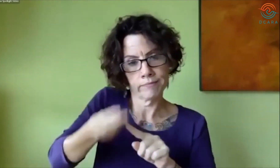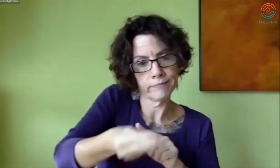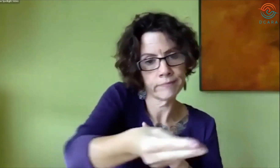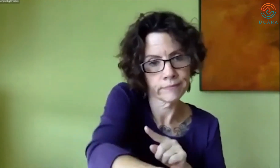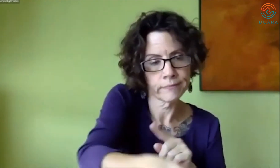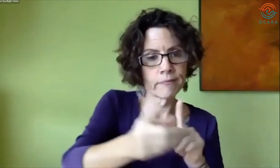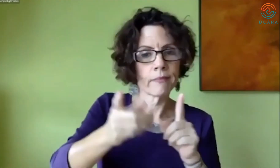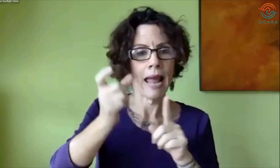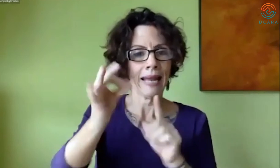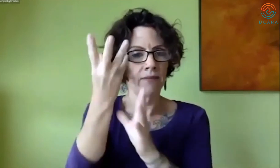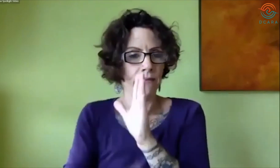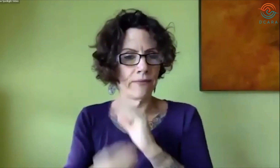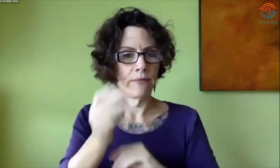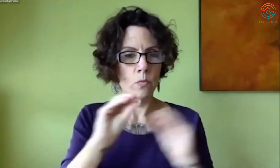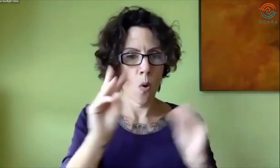of